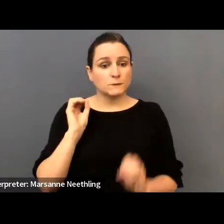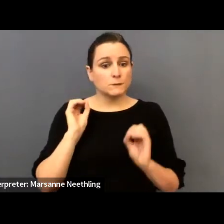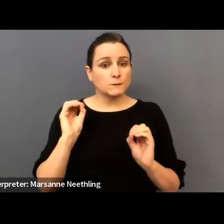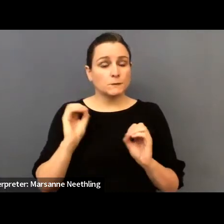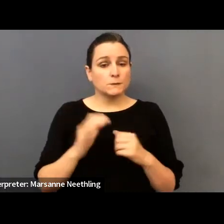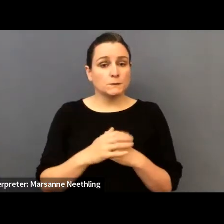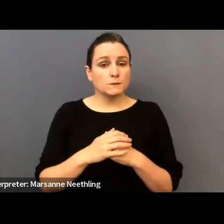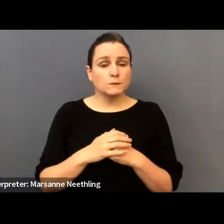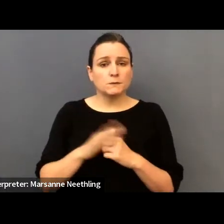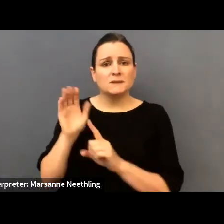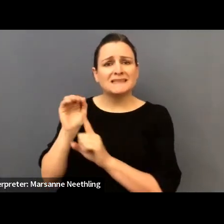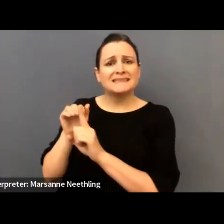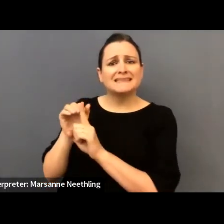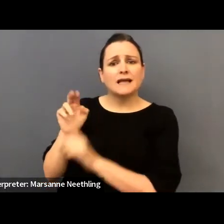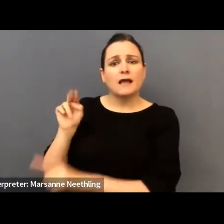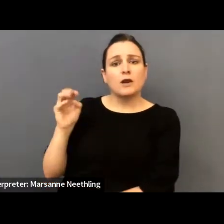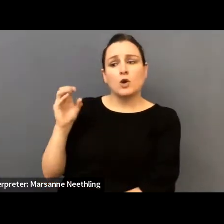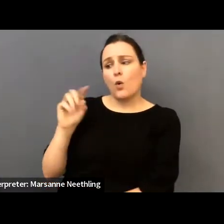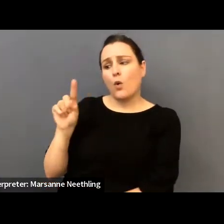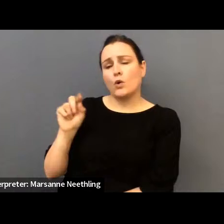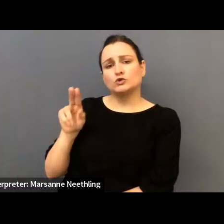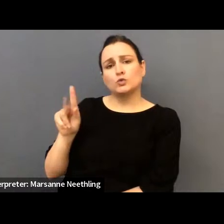Nozuku, can you unmute yourself, please?